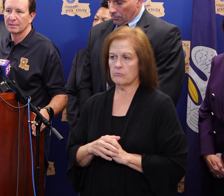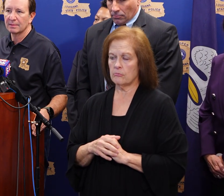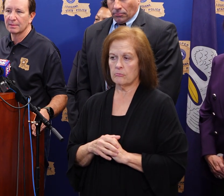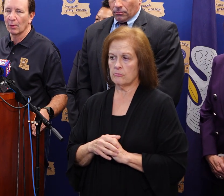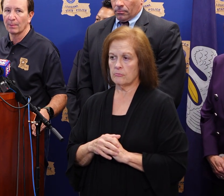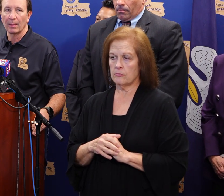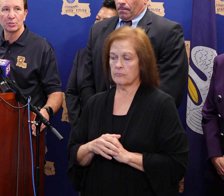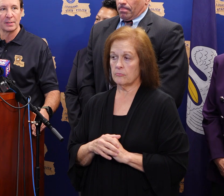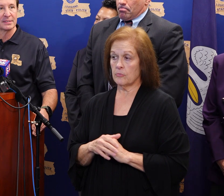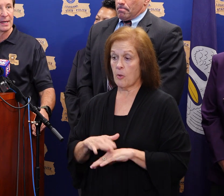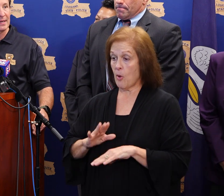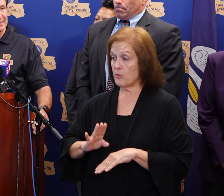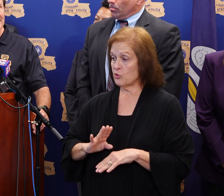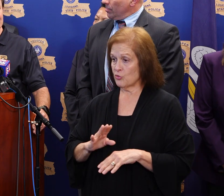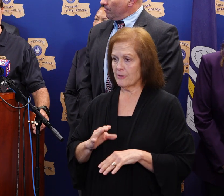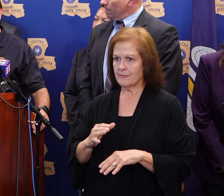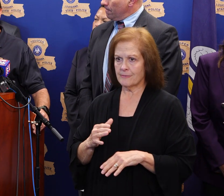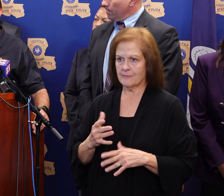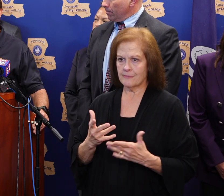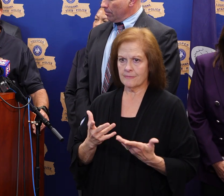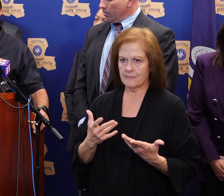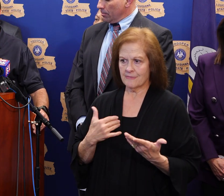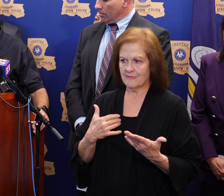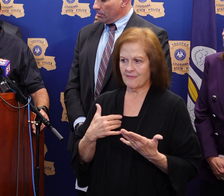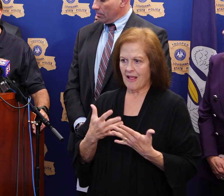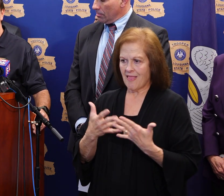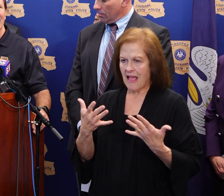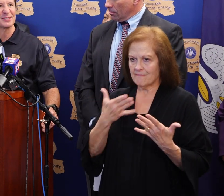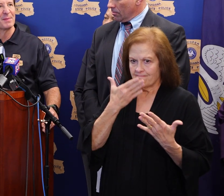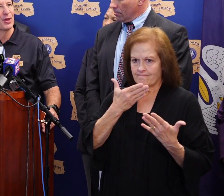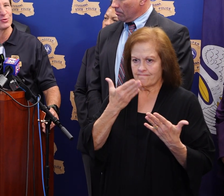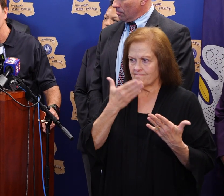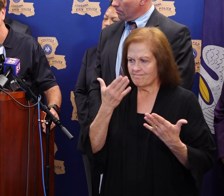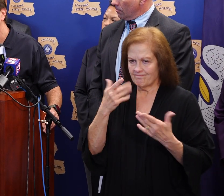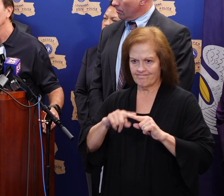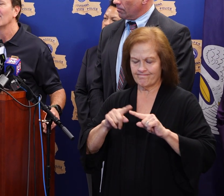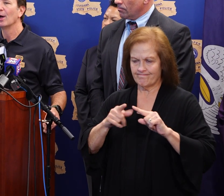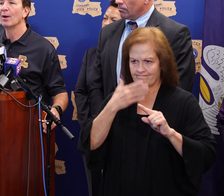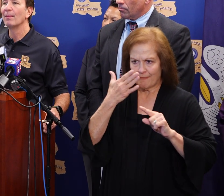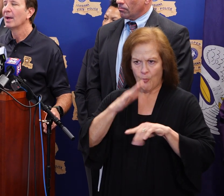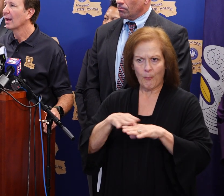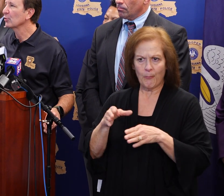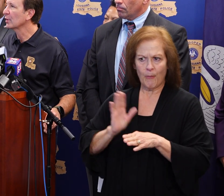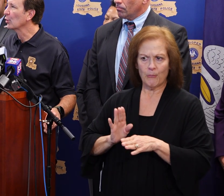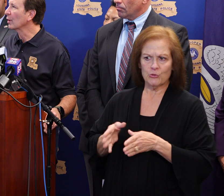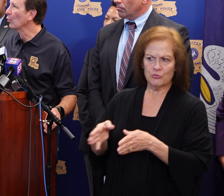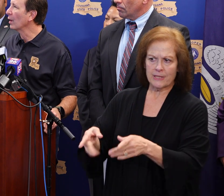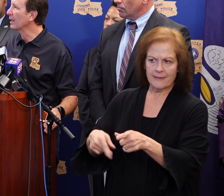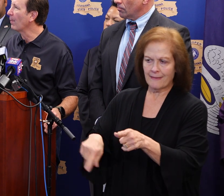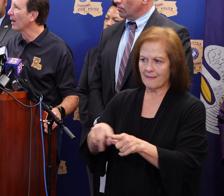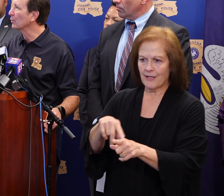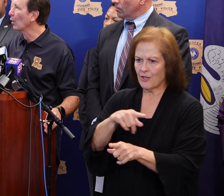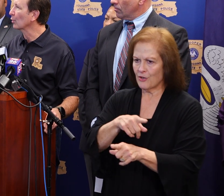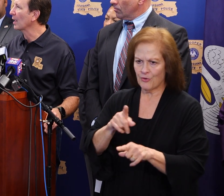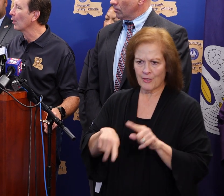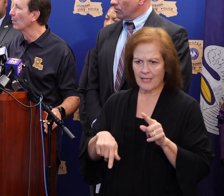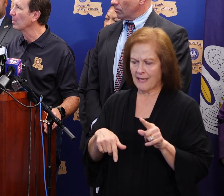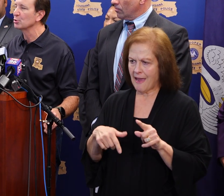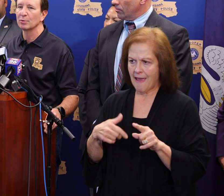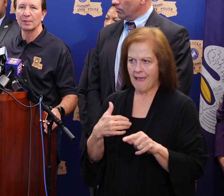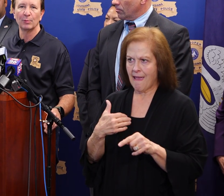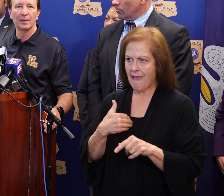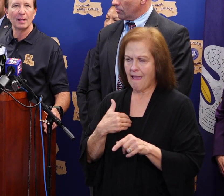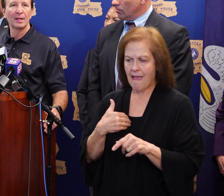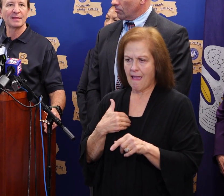On Bourbon Street, there's a lot of senses, right? A lot of smells. I don't think you can run a bomb dog down